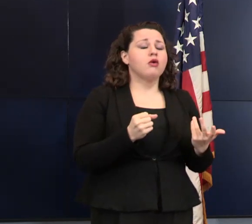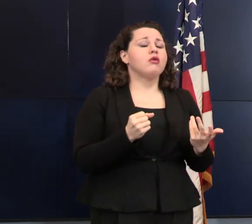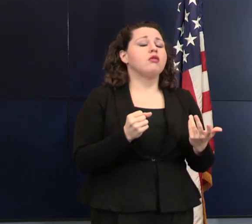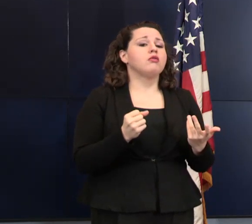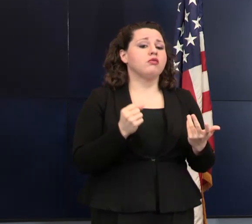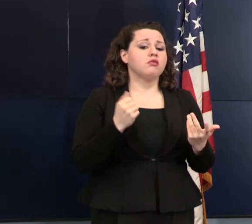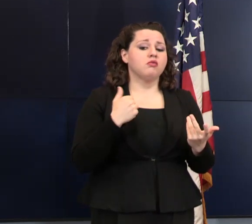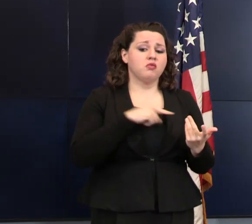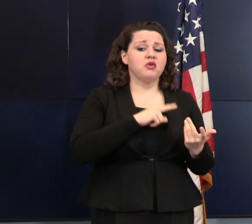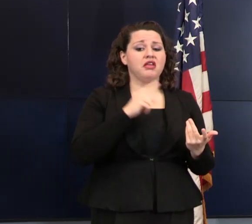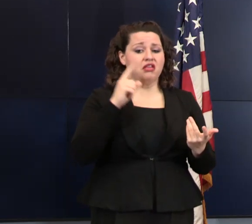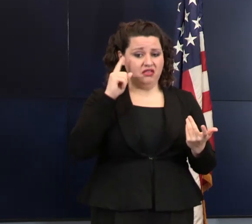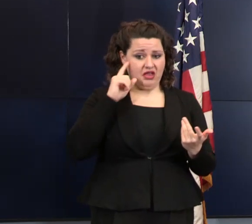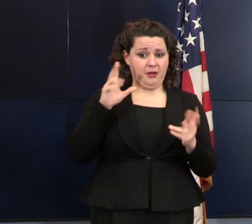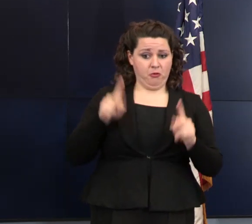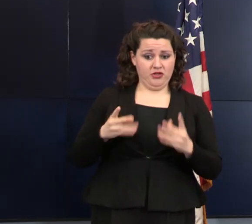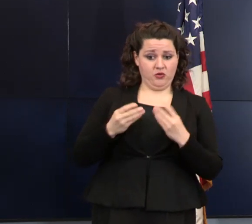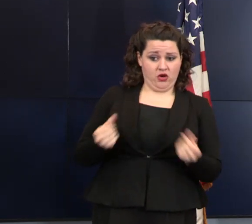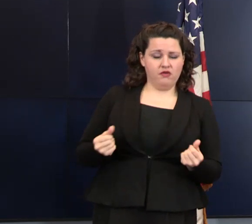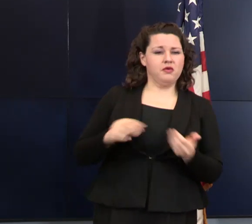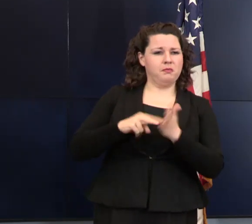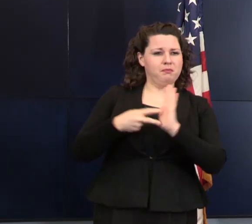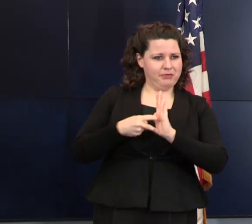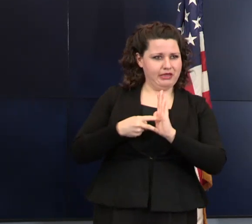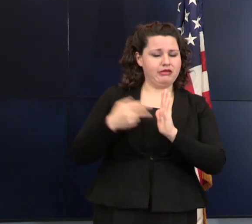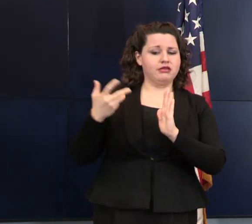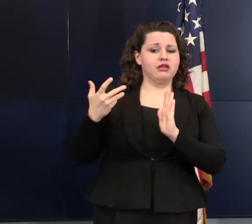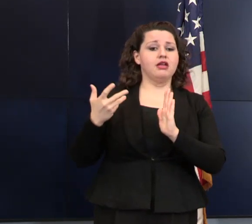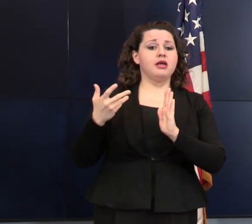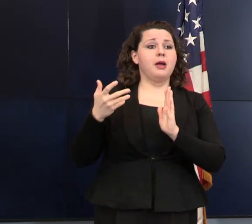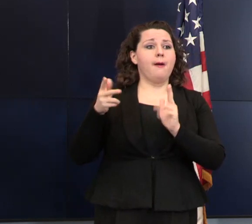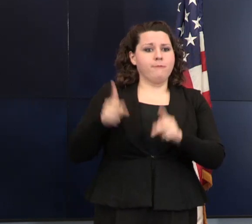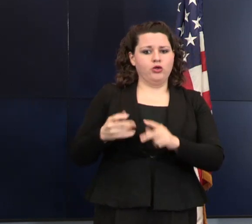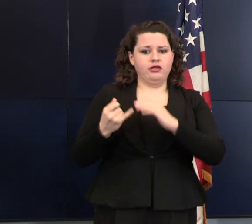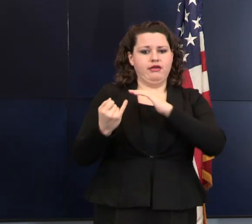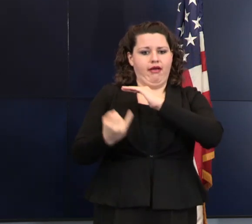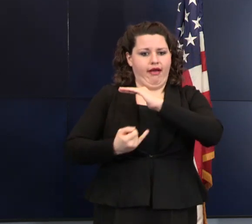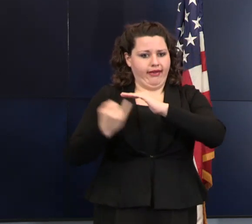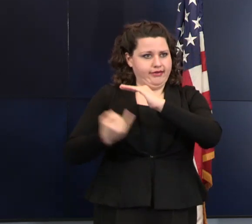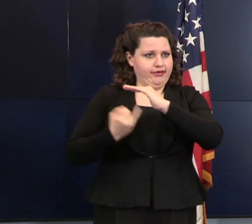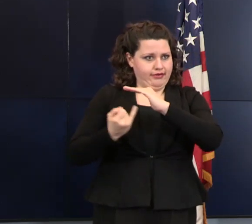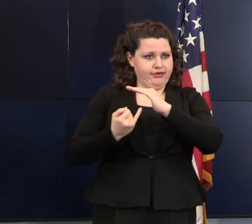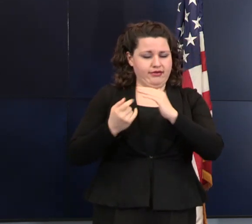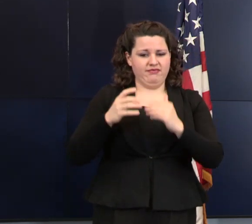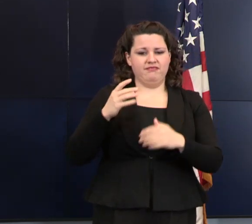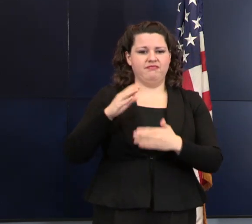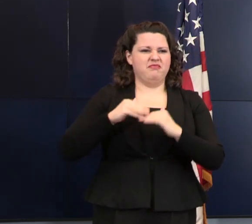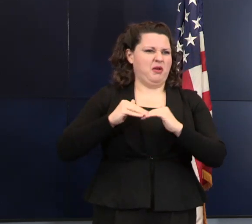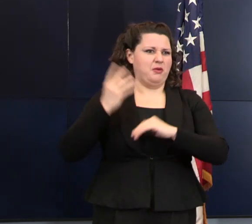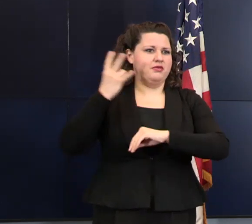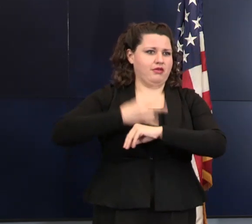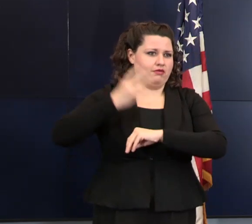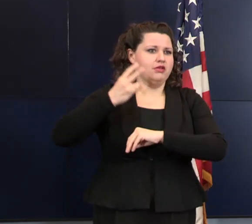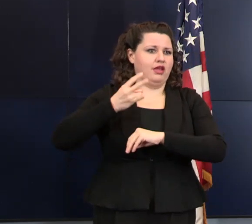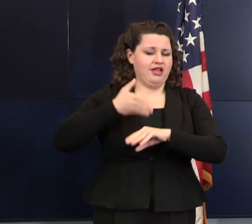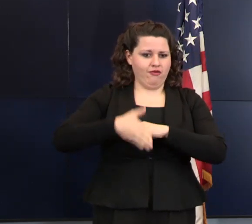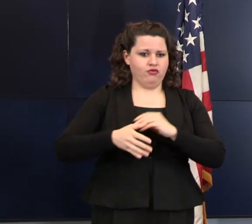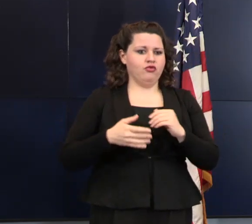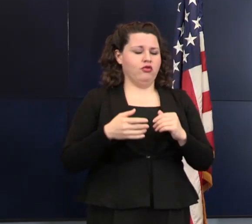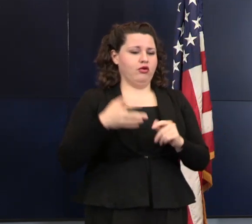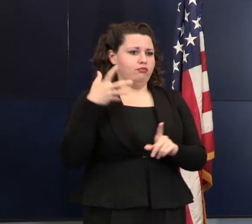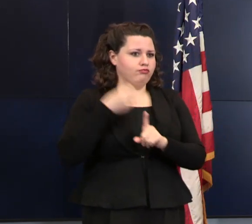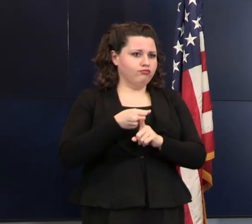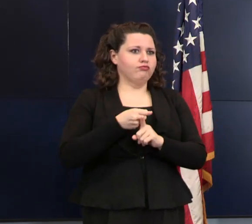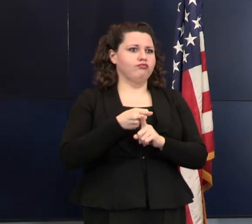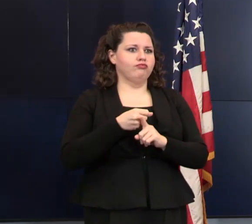we would consider to be somebody who is a recovered case is somebody who has self-isolated for at least 7 days after the start of symptom